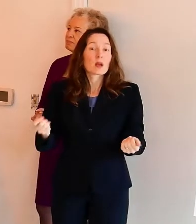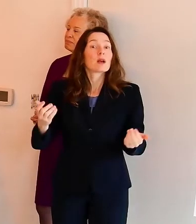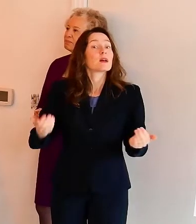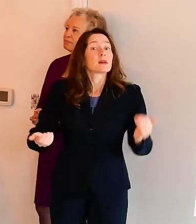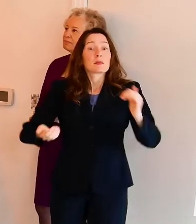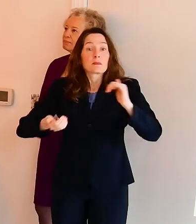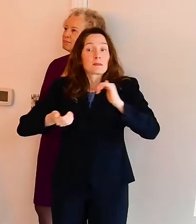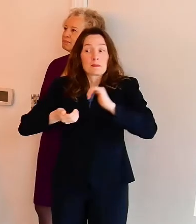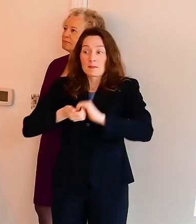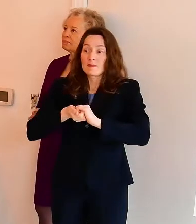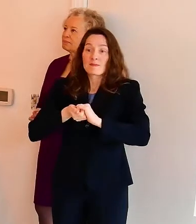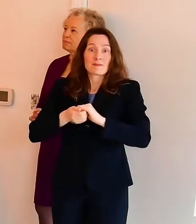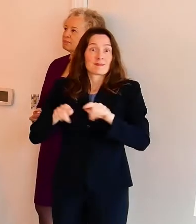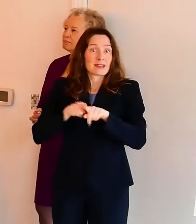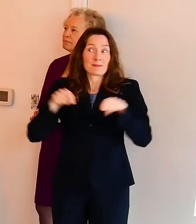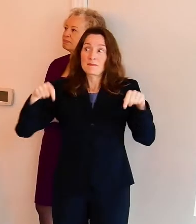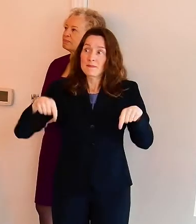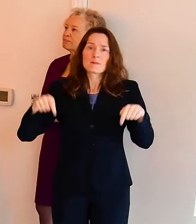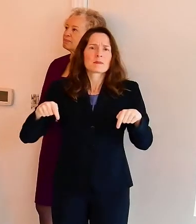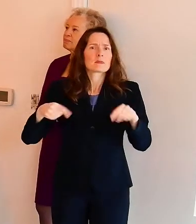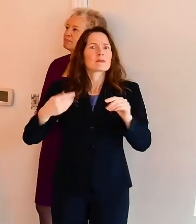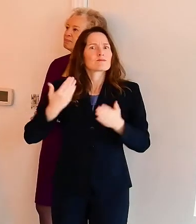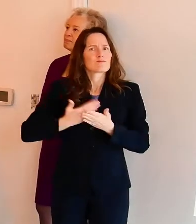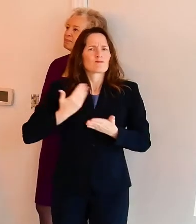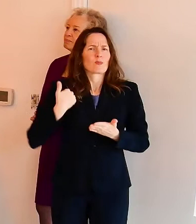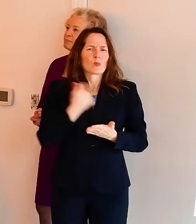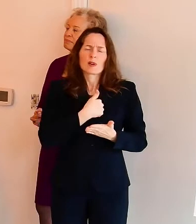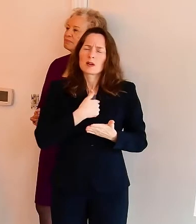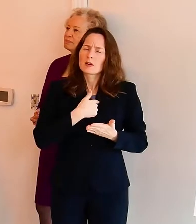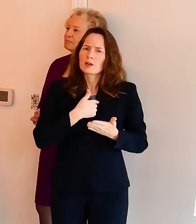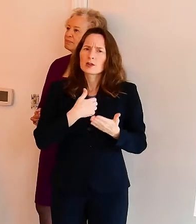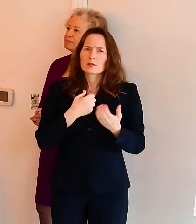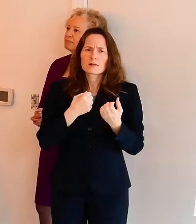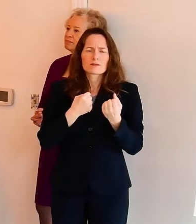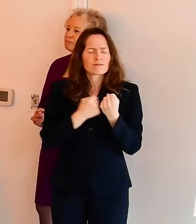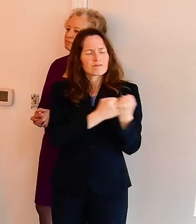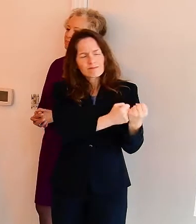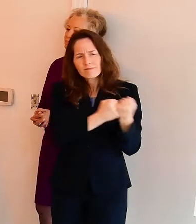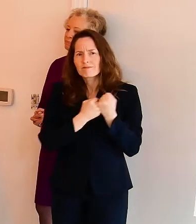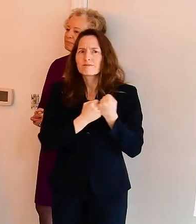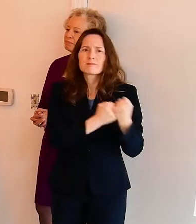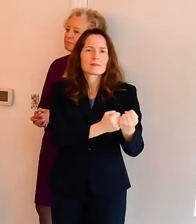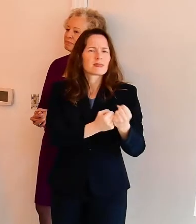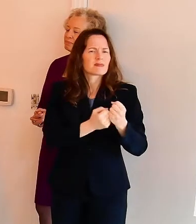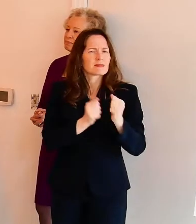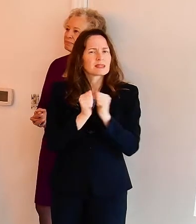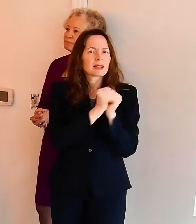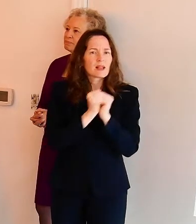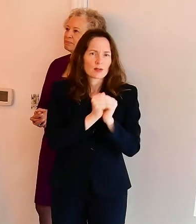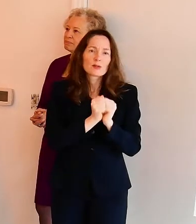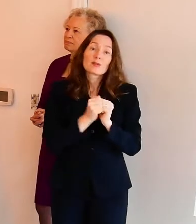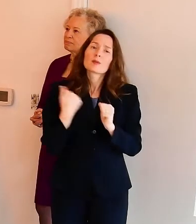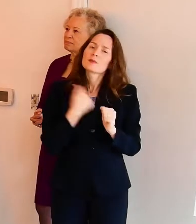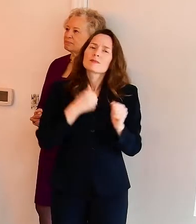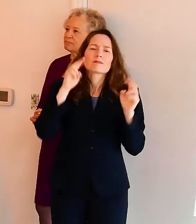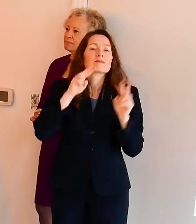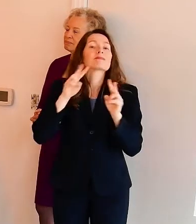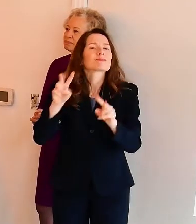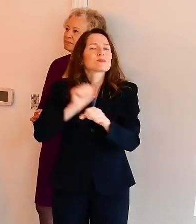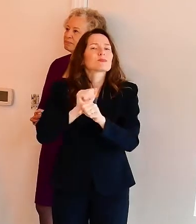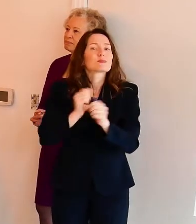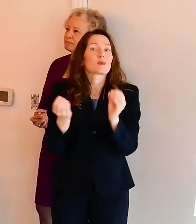we are truly stronger together. Our work amplifies each other's efforts, and we look forward to continuing to work with Howard